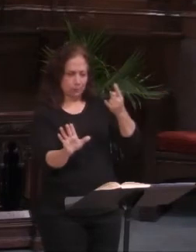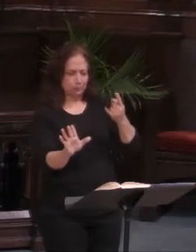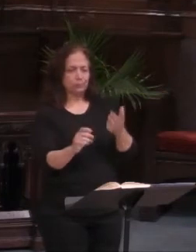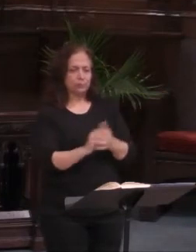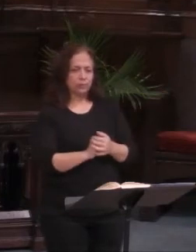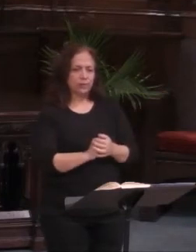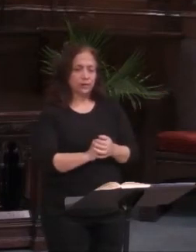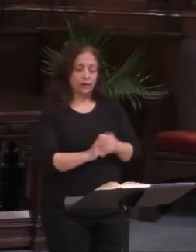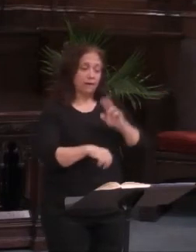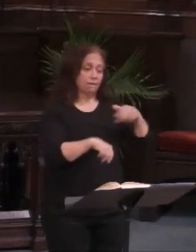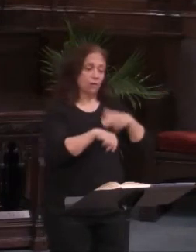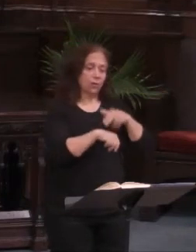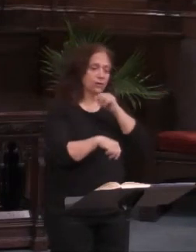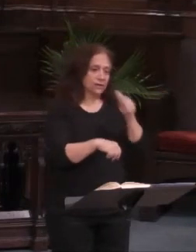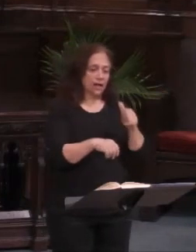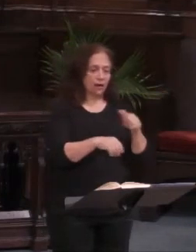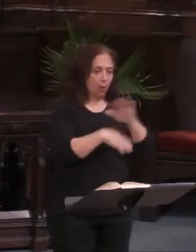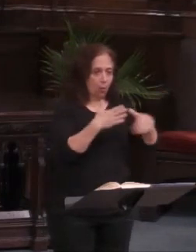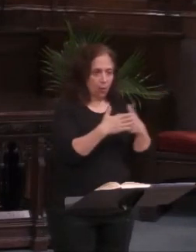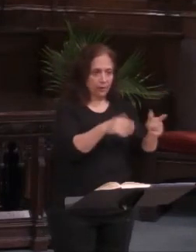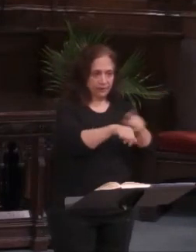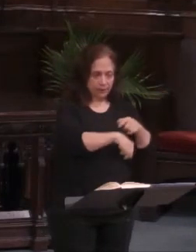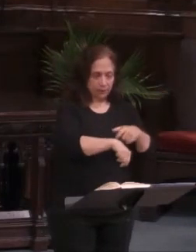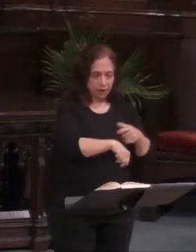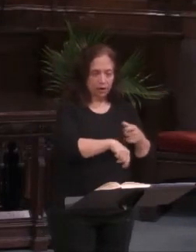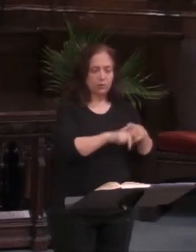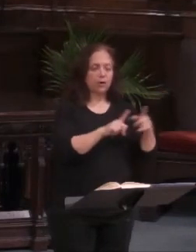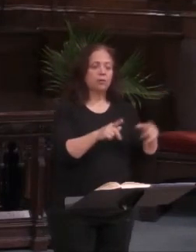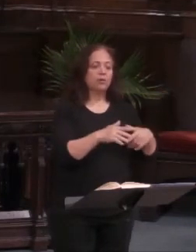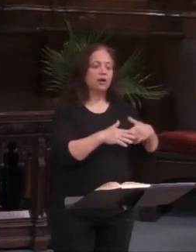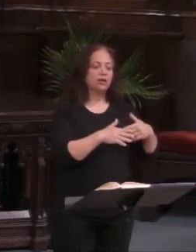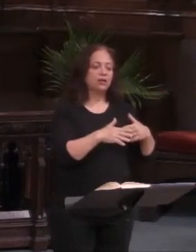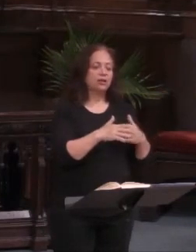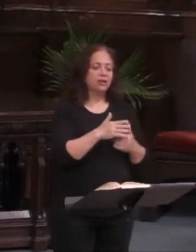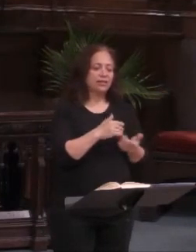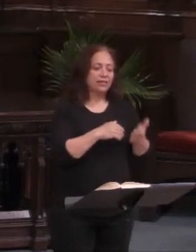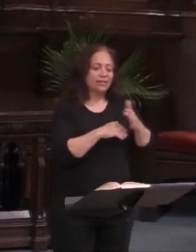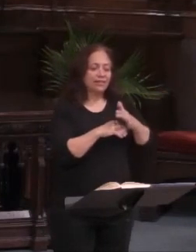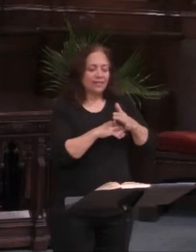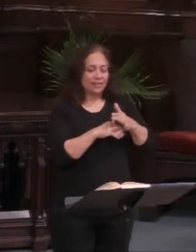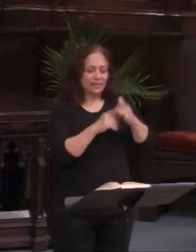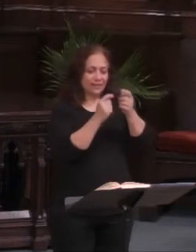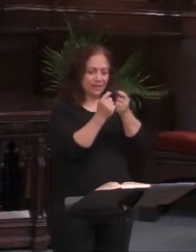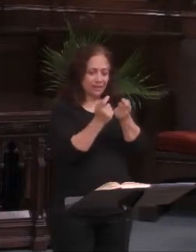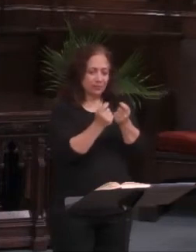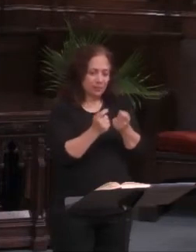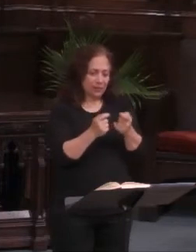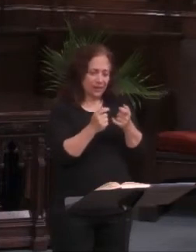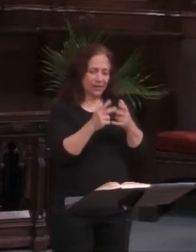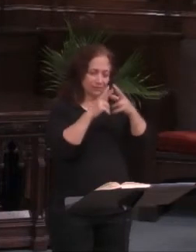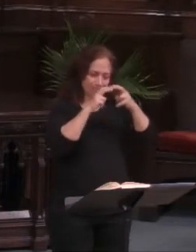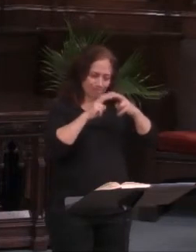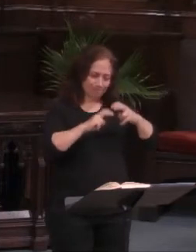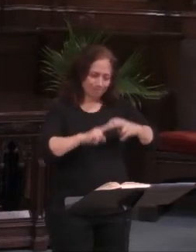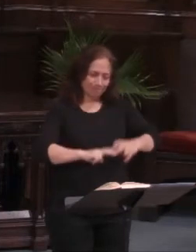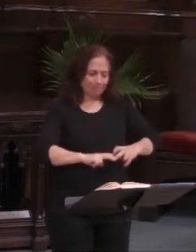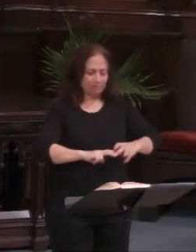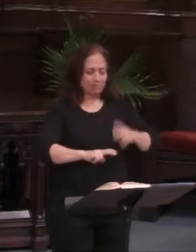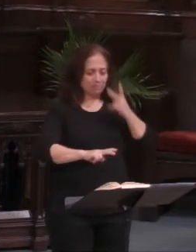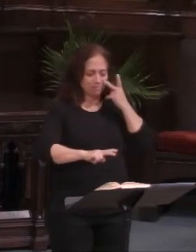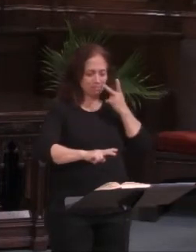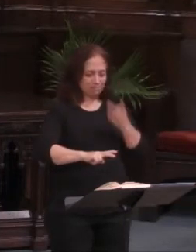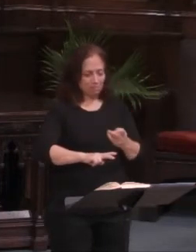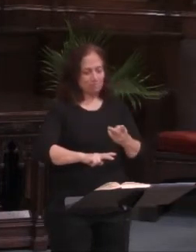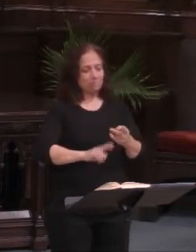Of course, not all at once, but the layers start peeling back. And of